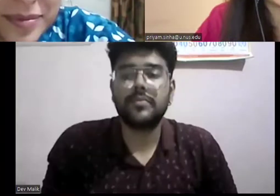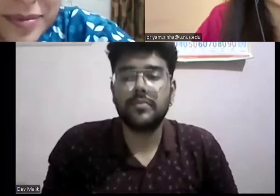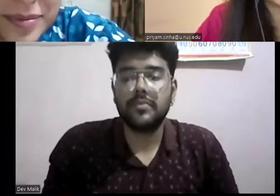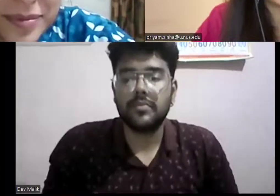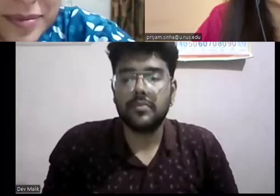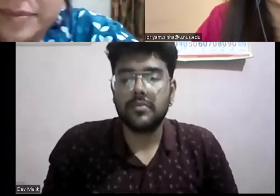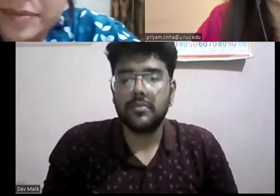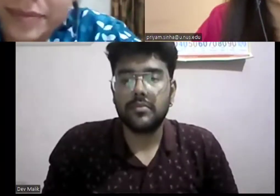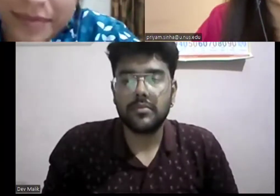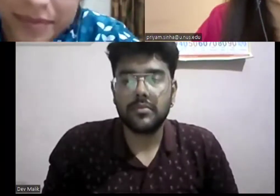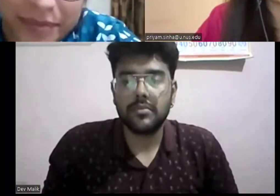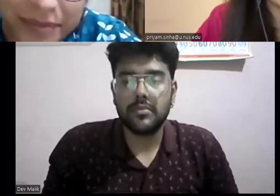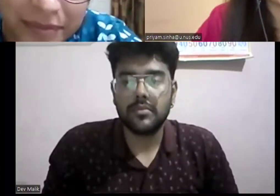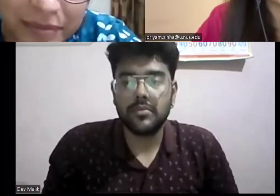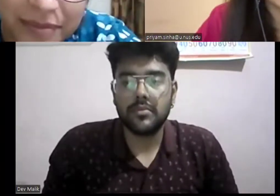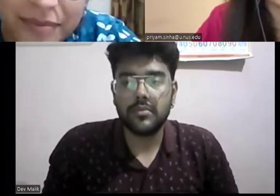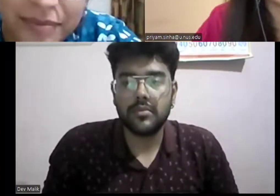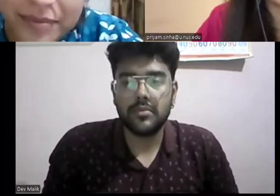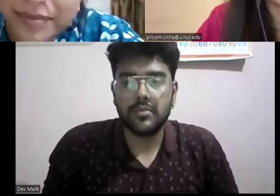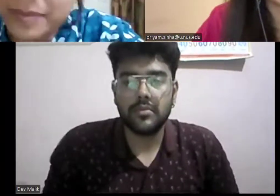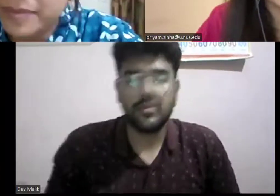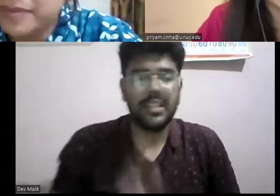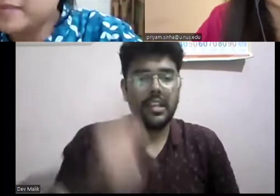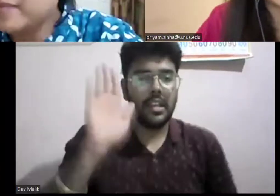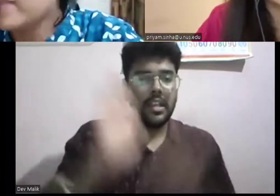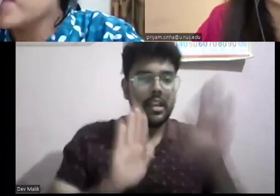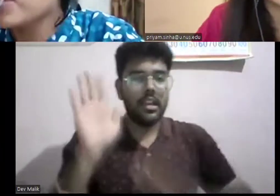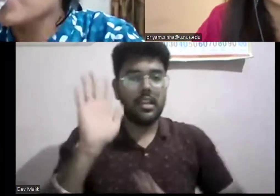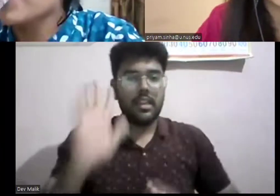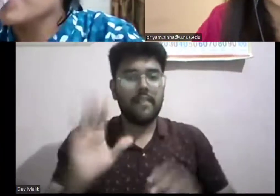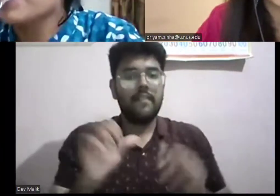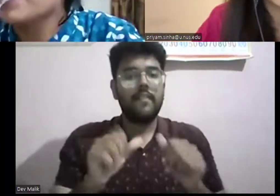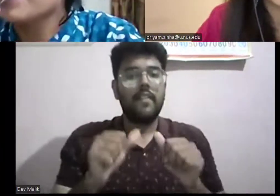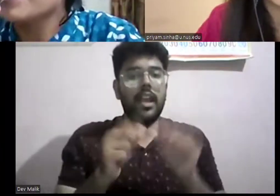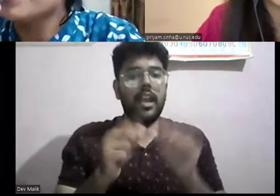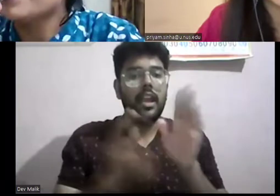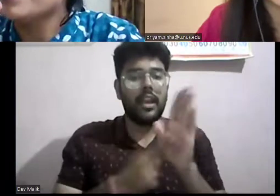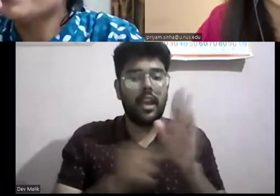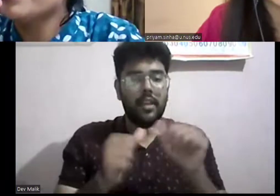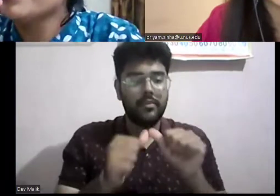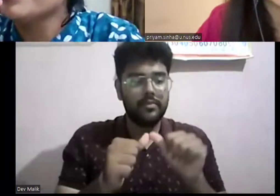So moving on, we also have a hand raised by Anna.